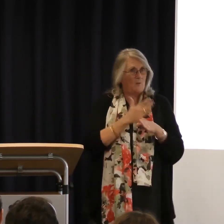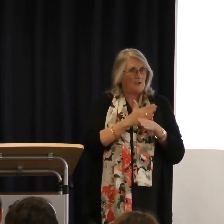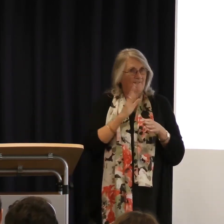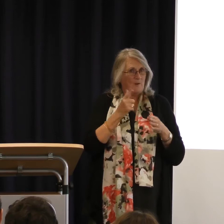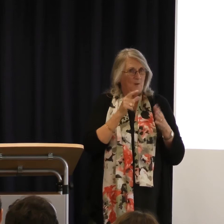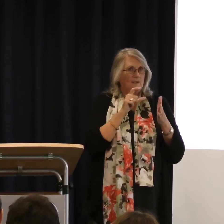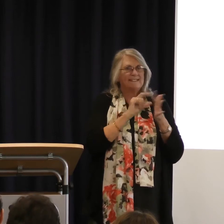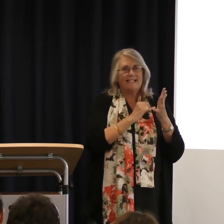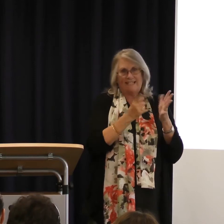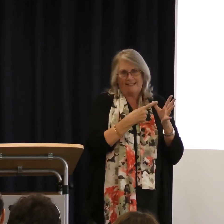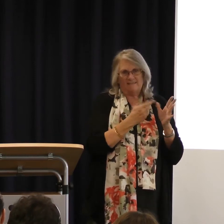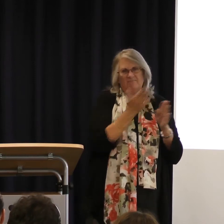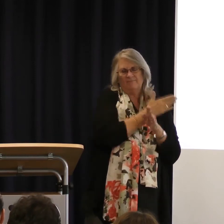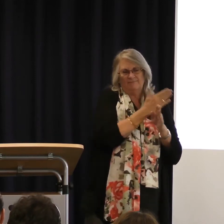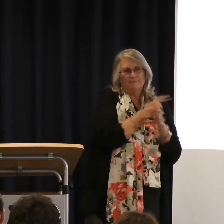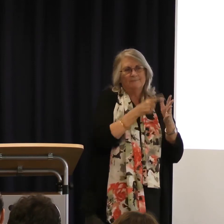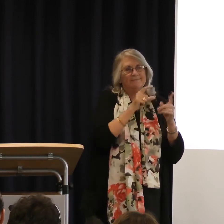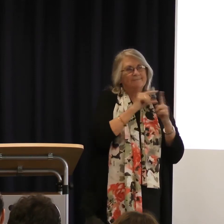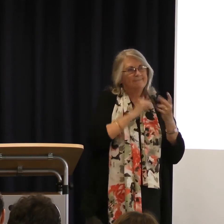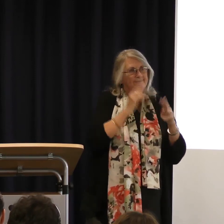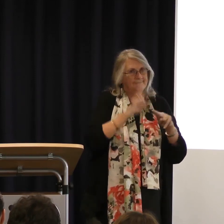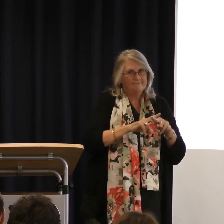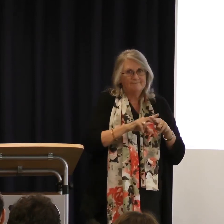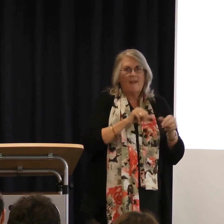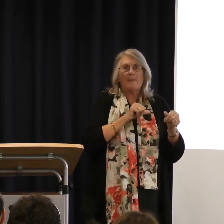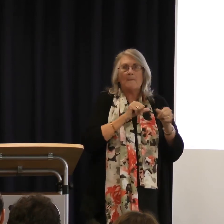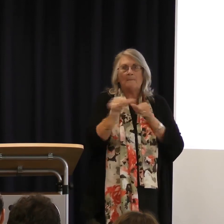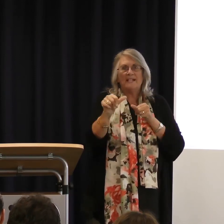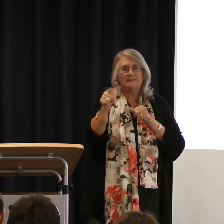Later on, John Lovett became my manager when I worked for DSA,